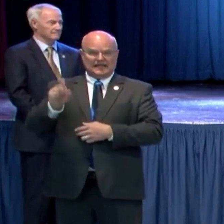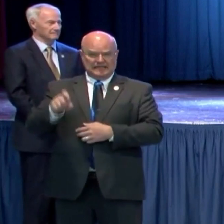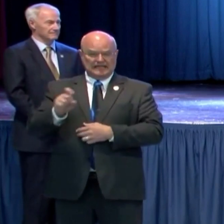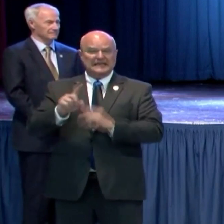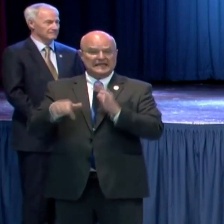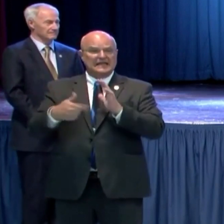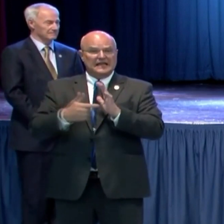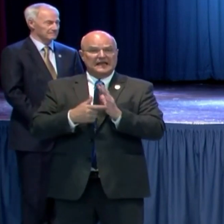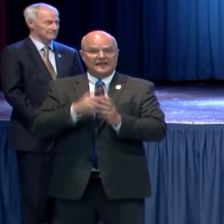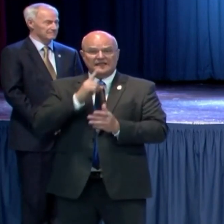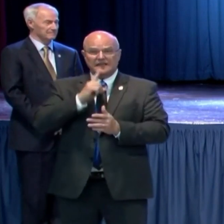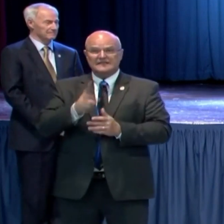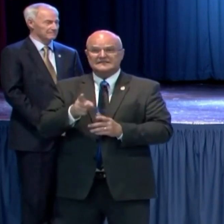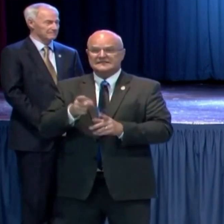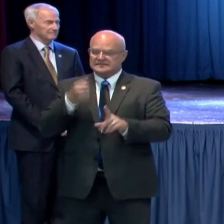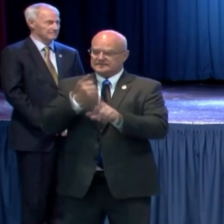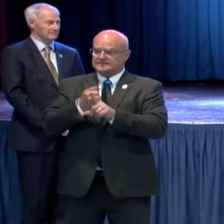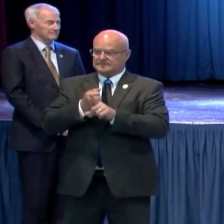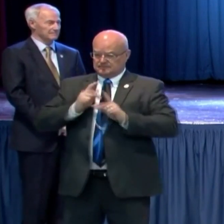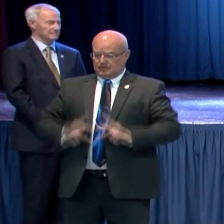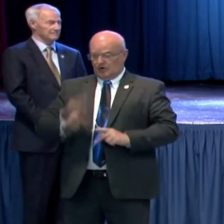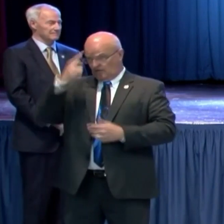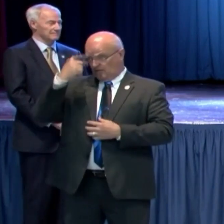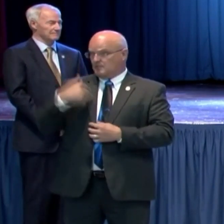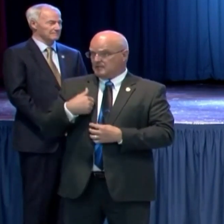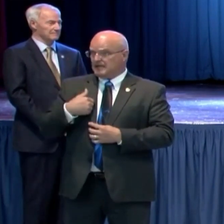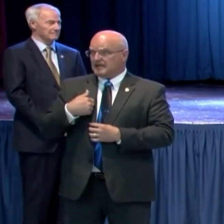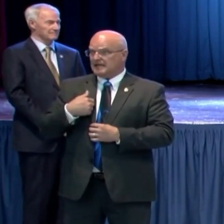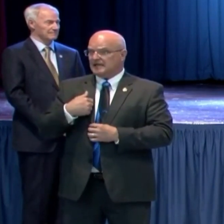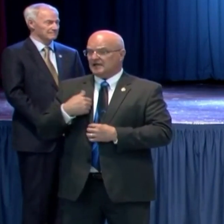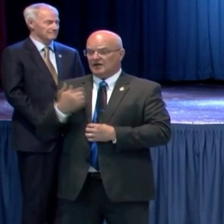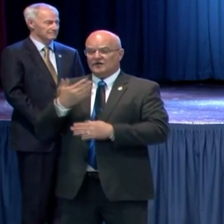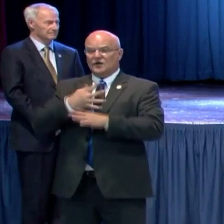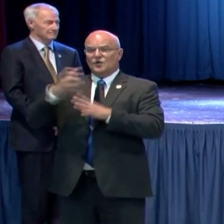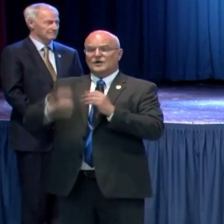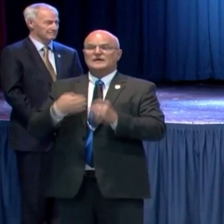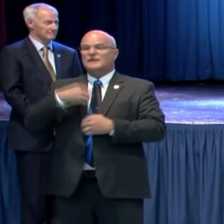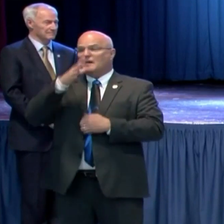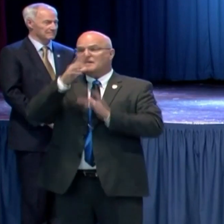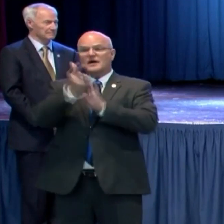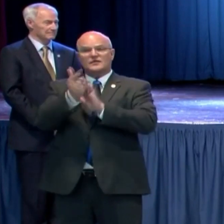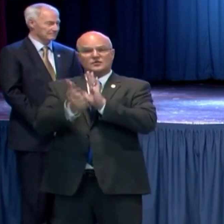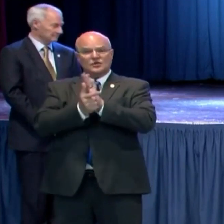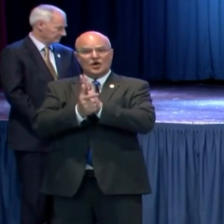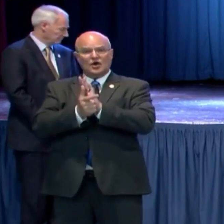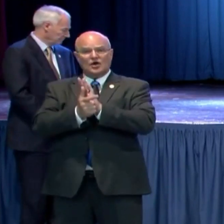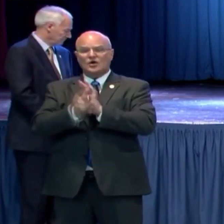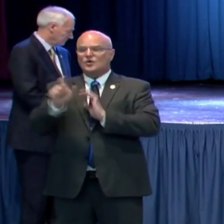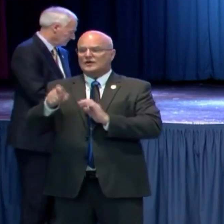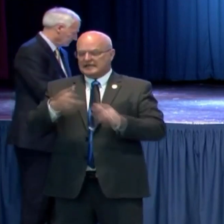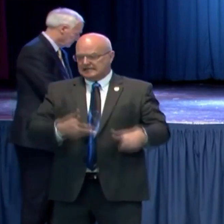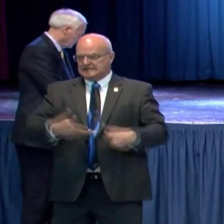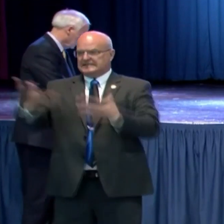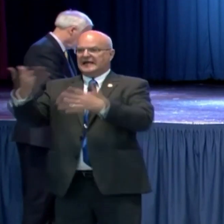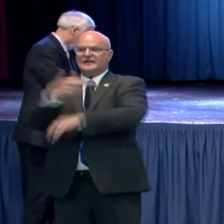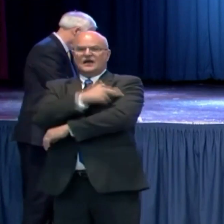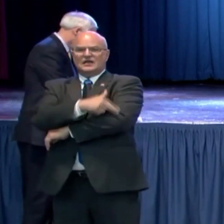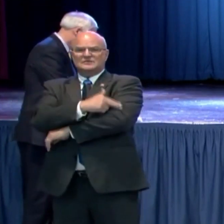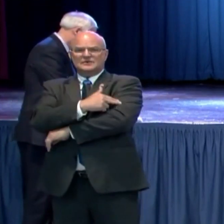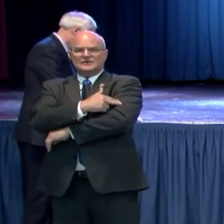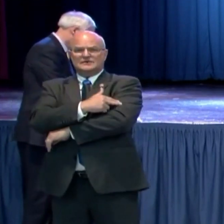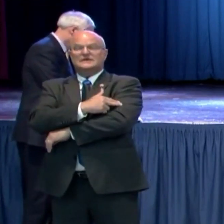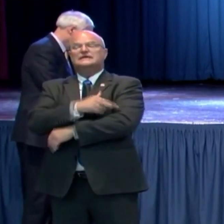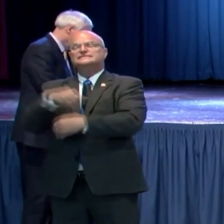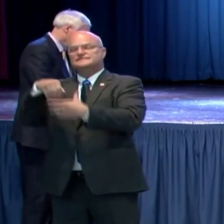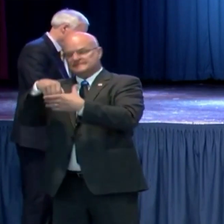this is has hit home very personally for me. Over the weekend, my mother-in-law, we needed to take her to the hospital. She ended